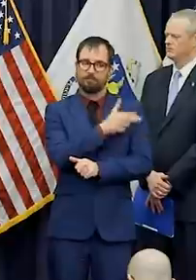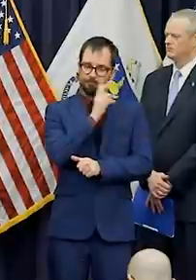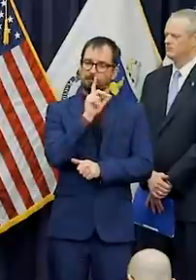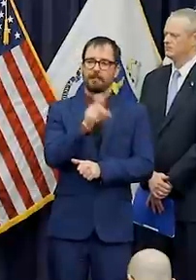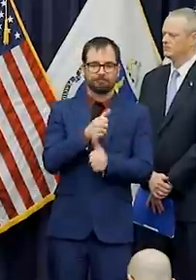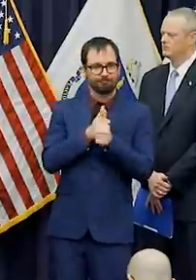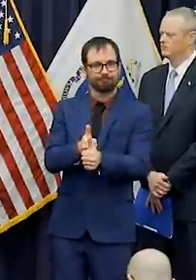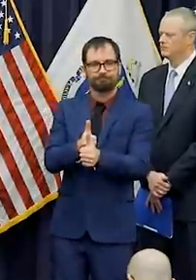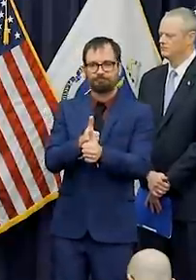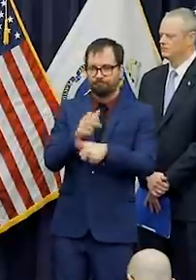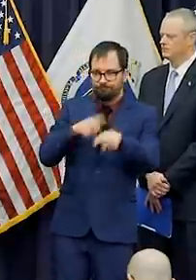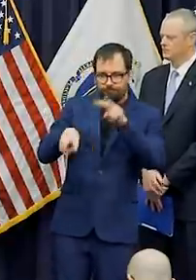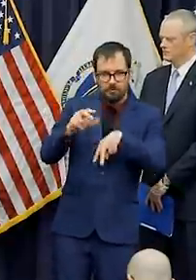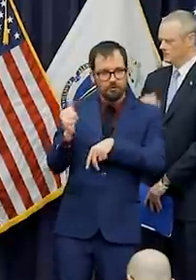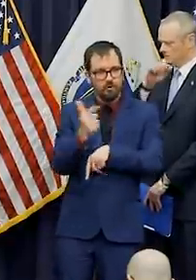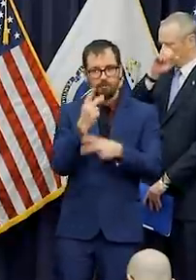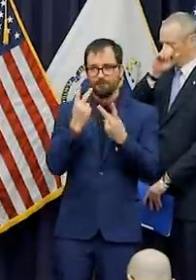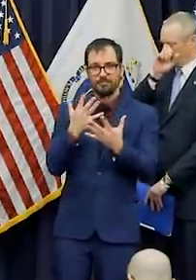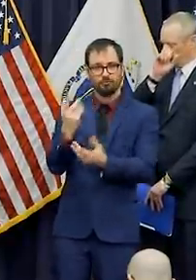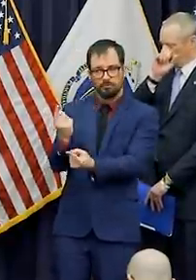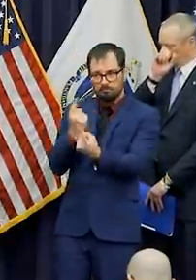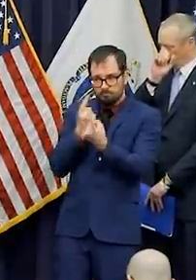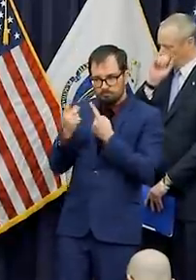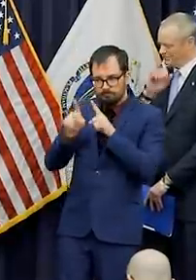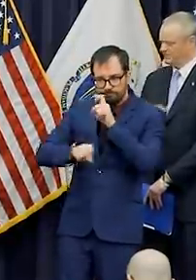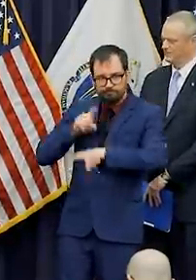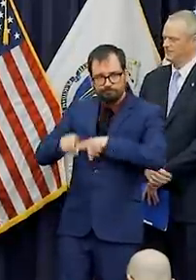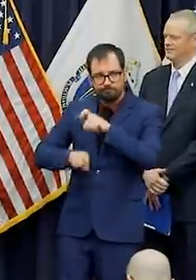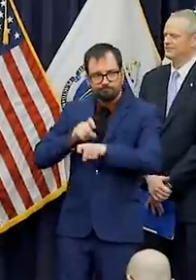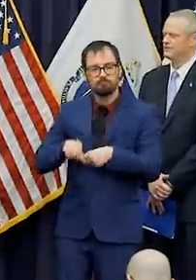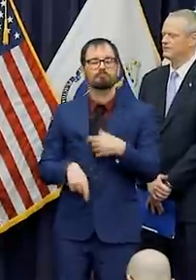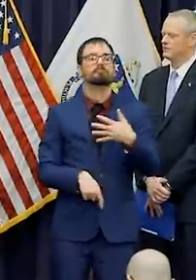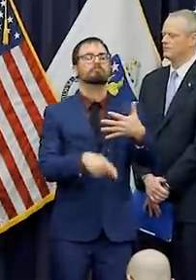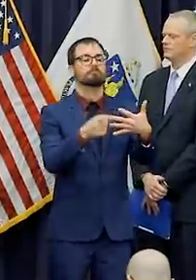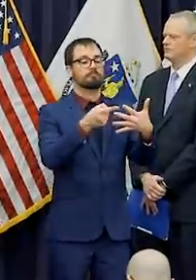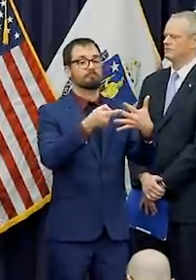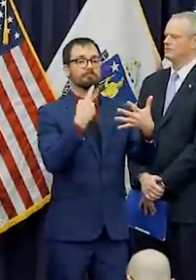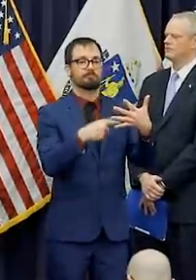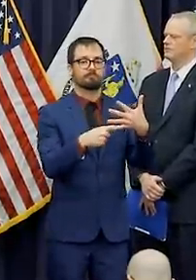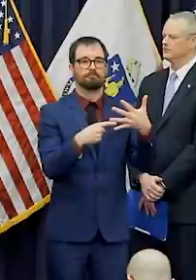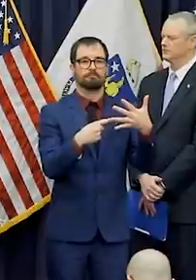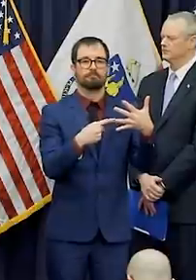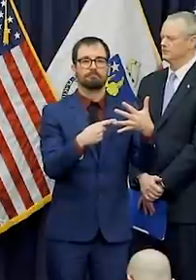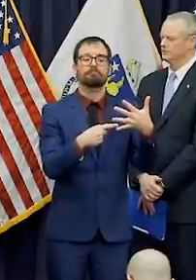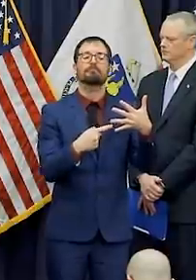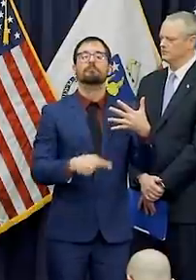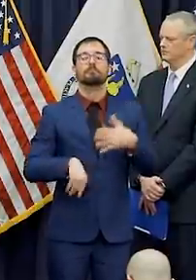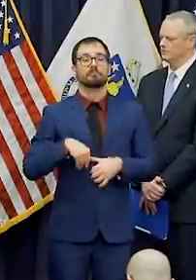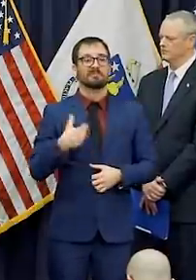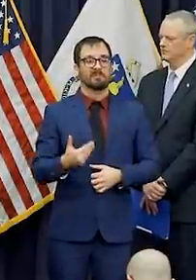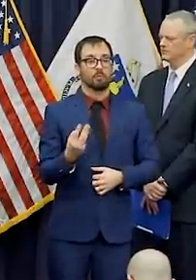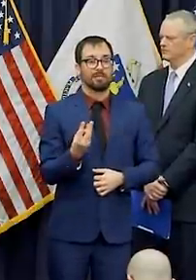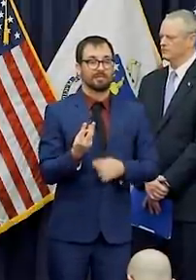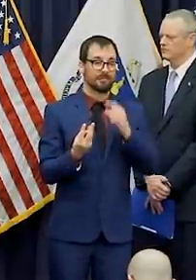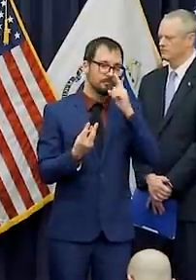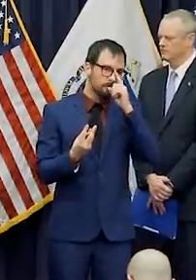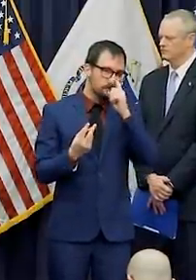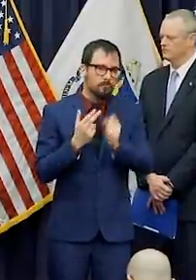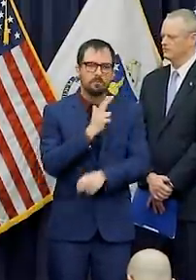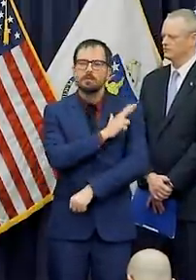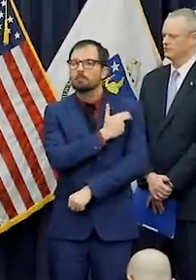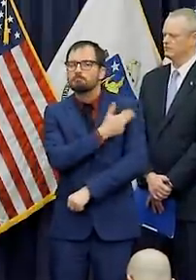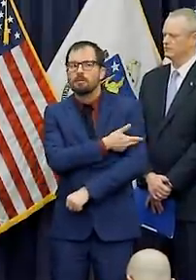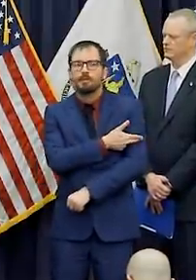A fourth ban is that beginning Wednesday, hospitals and licensed ambulatory surgical centers